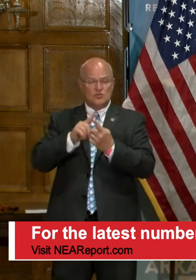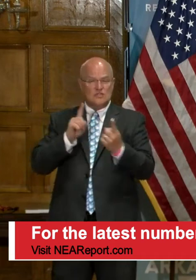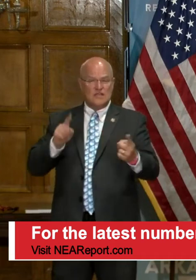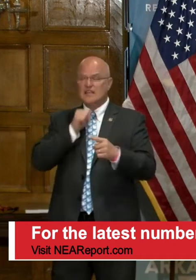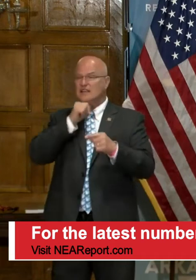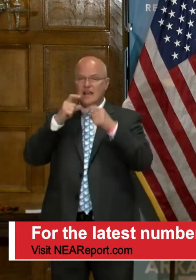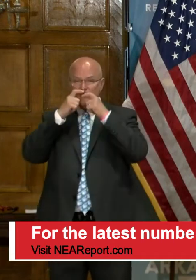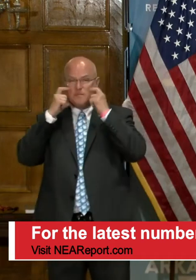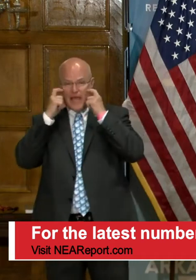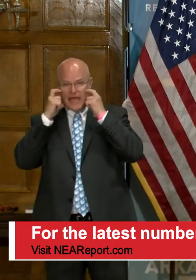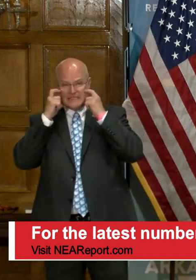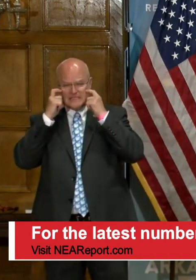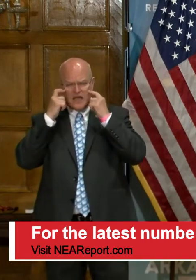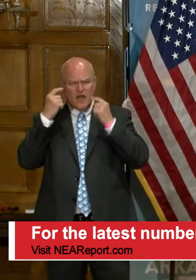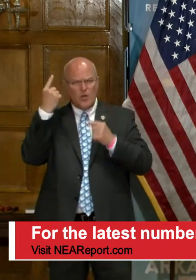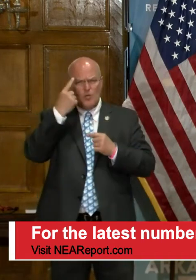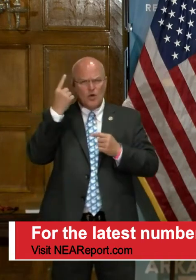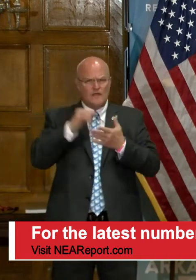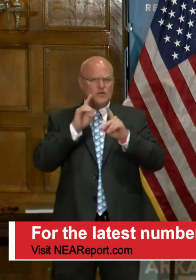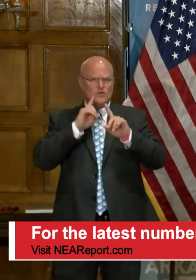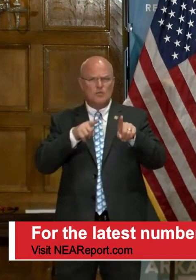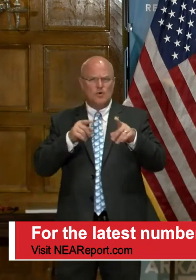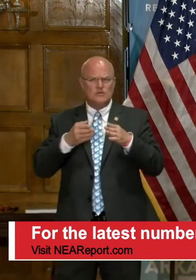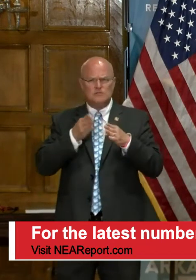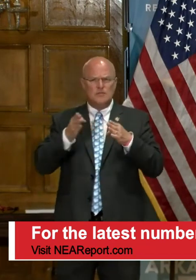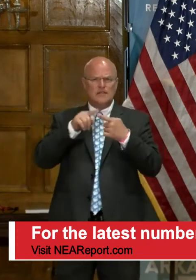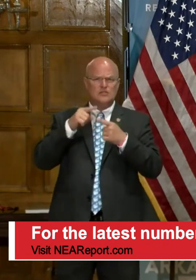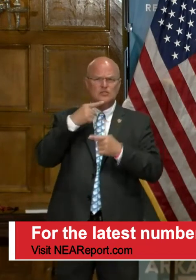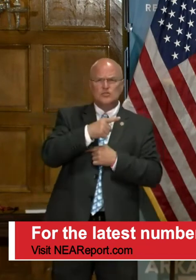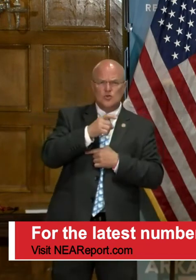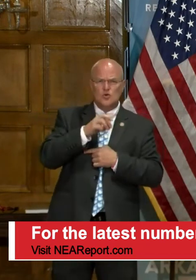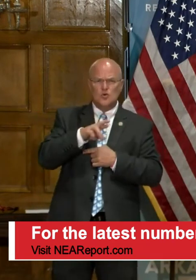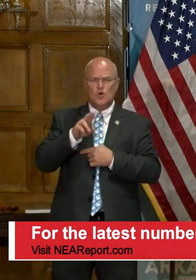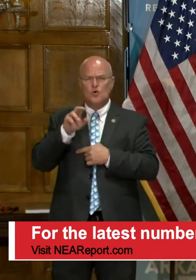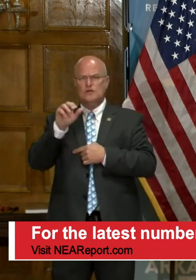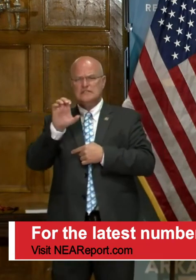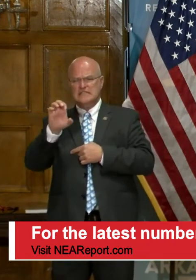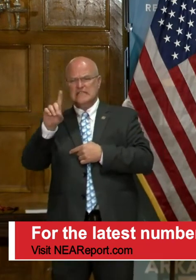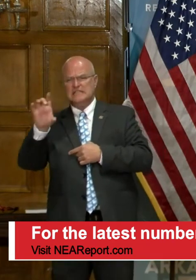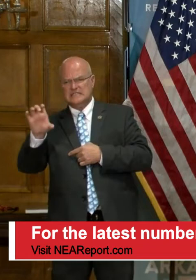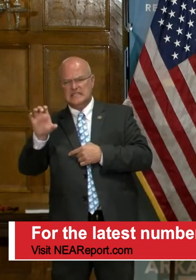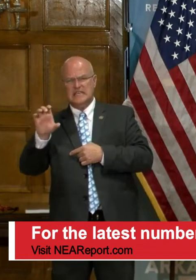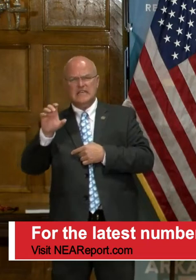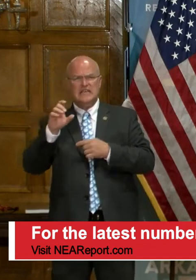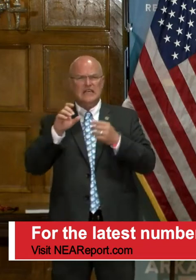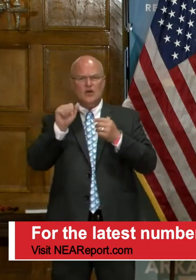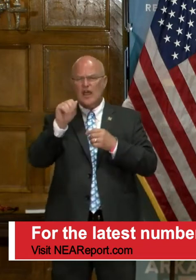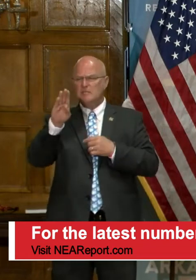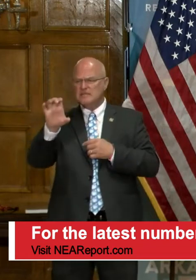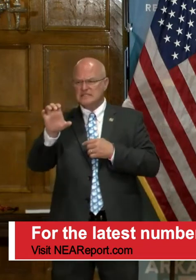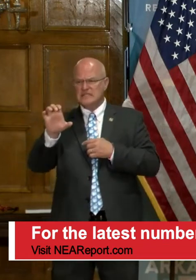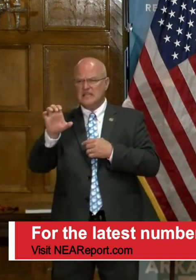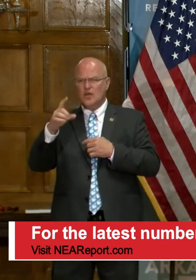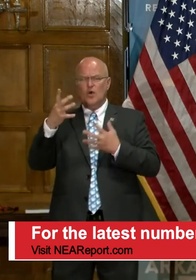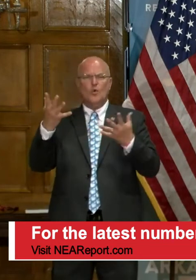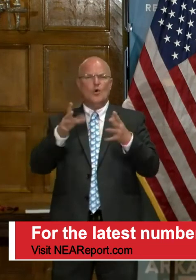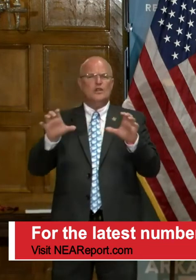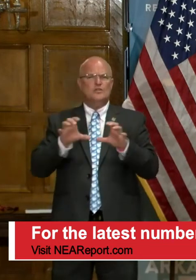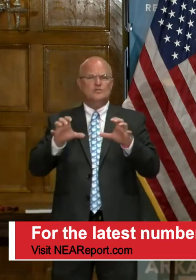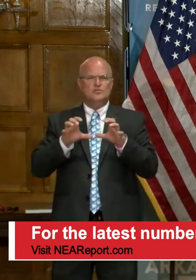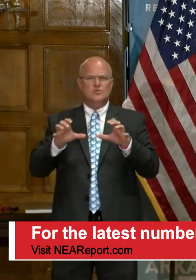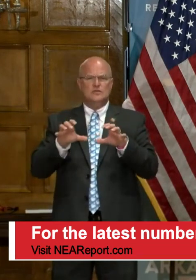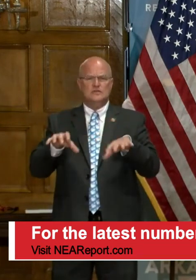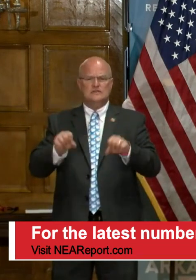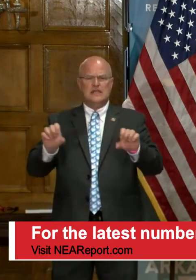weren't wearing masks. I'm wondering if those reports have made their way to you or to the ABC, and if you expect any kind of enforcement action to